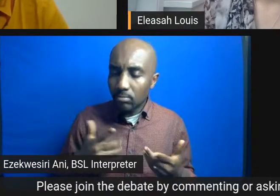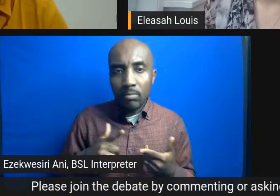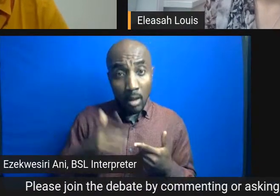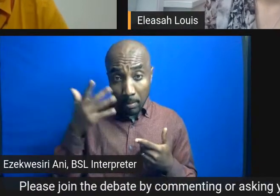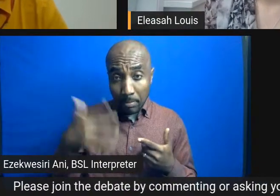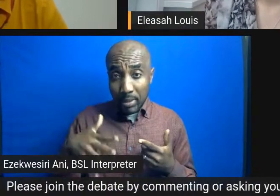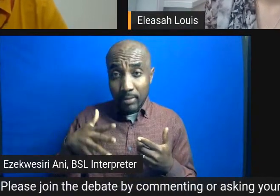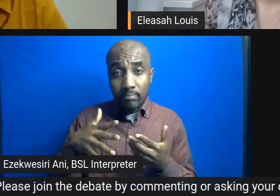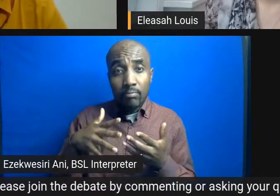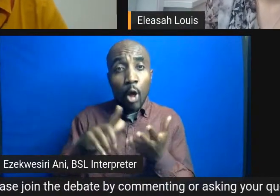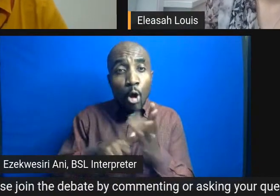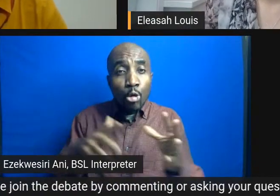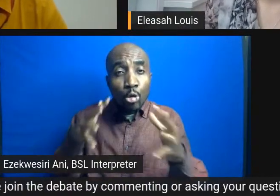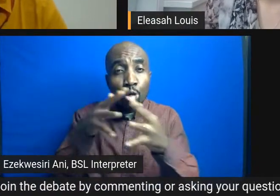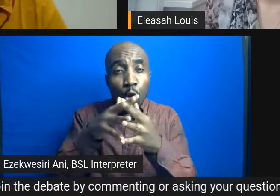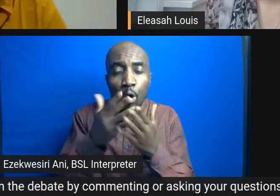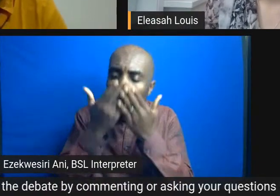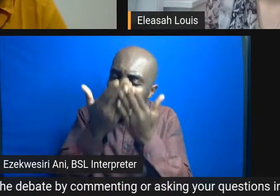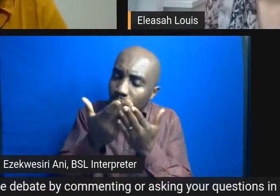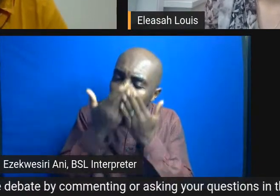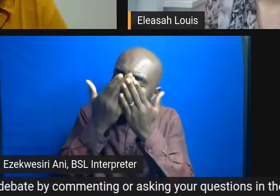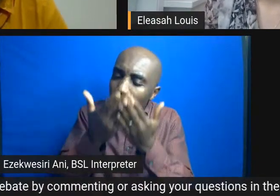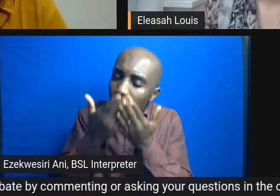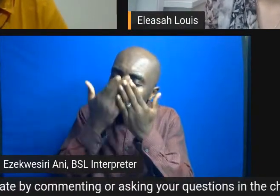law, and so I